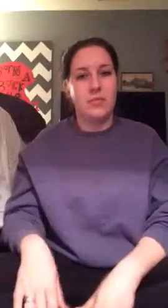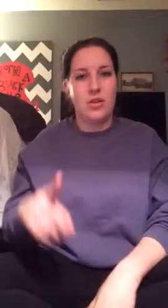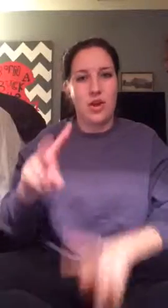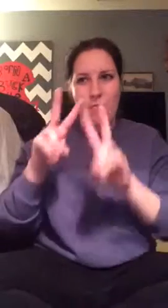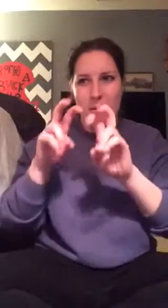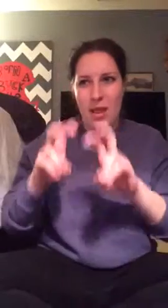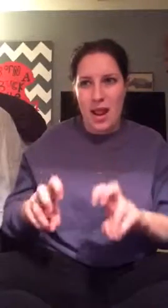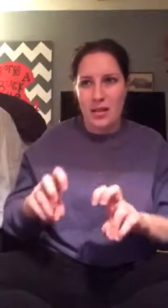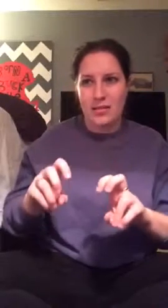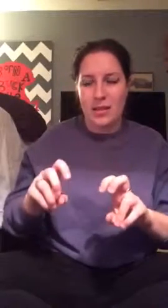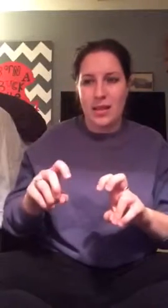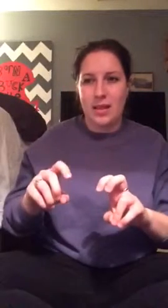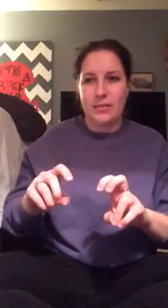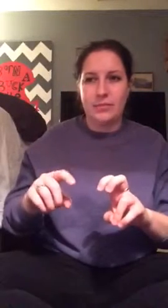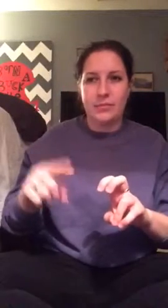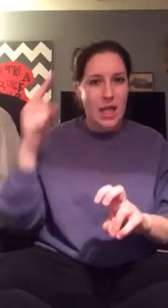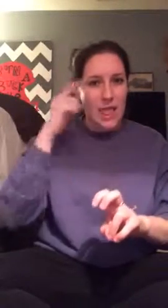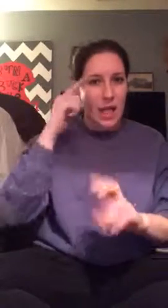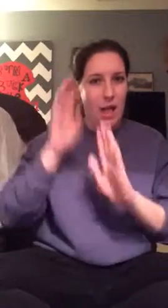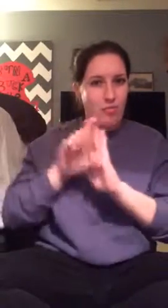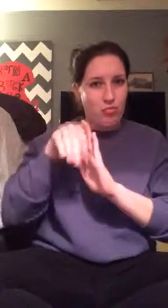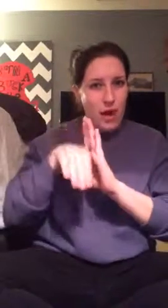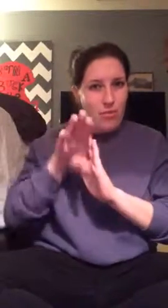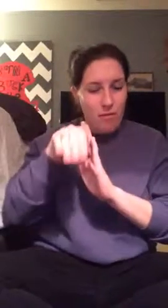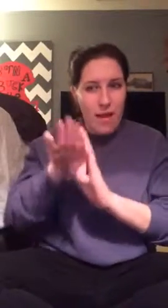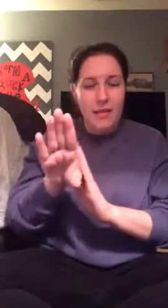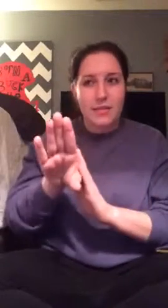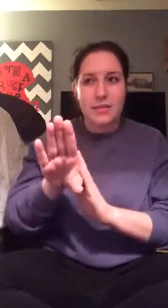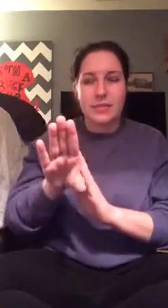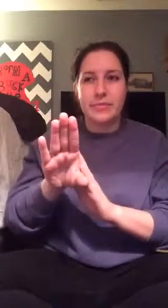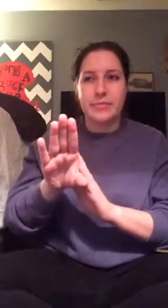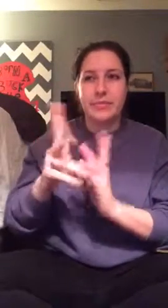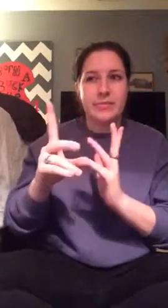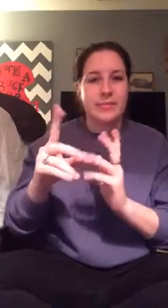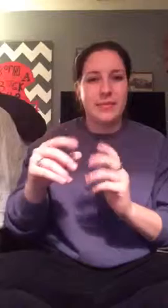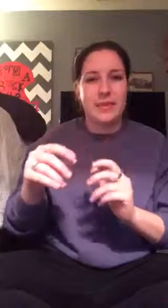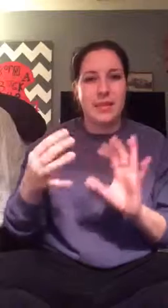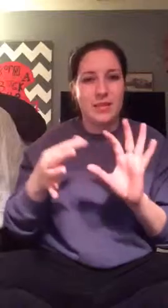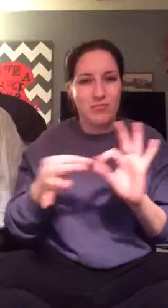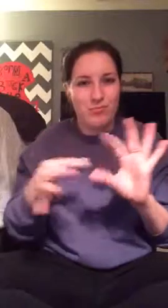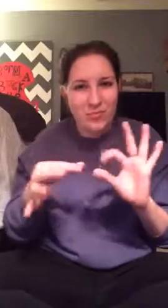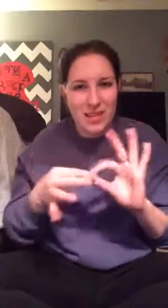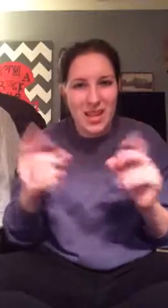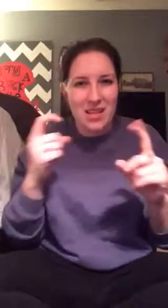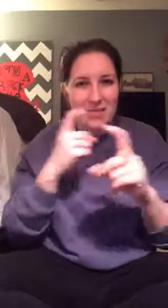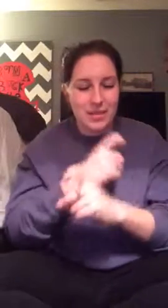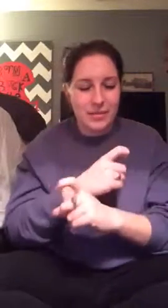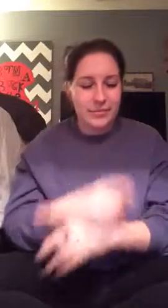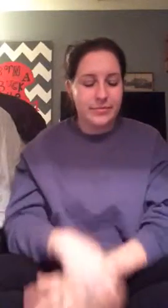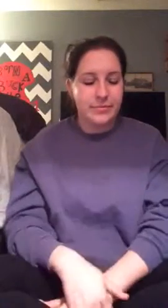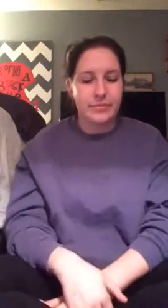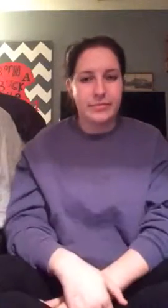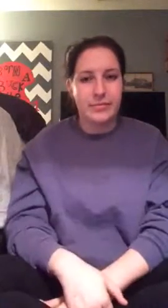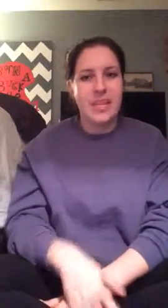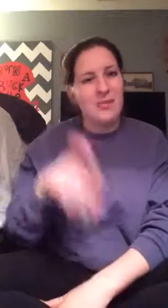brainwaves, there is a lot of scope for using that phrase. And the phrase is that is complicated. And it's Zemisupachmidei. I still need to practice that. So